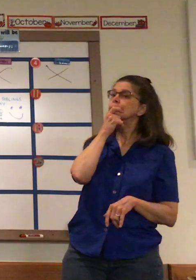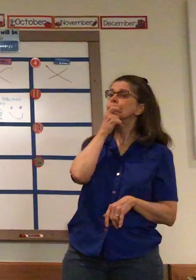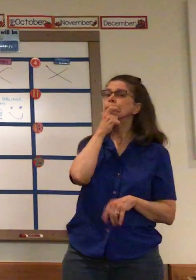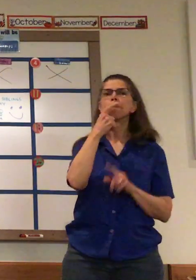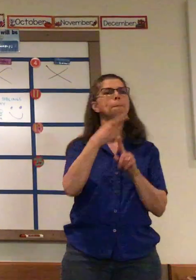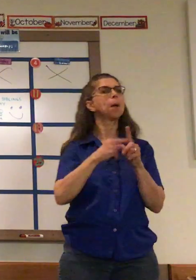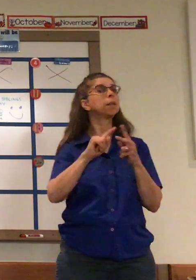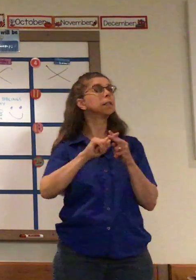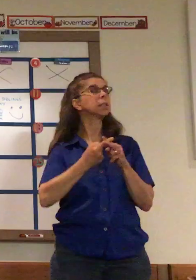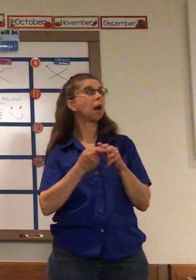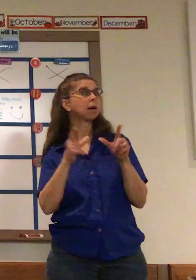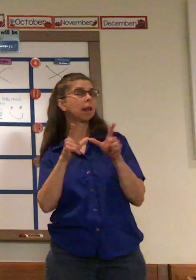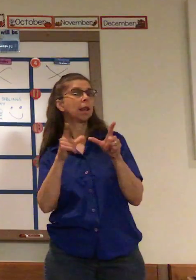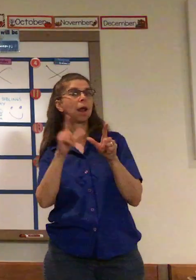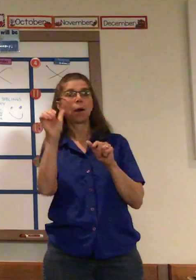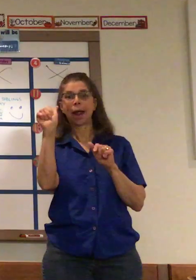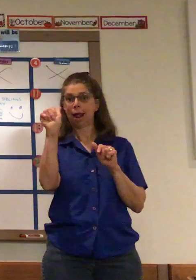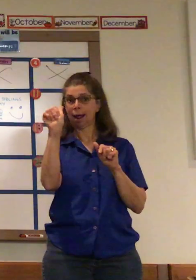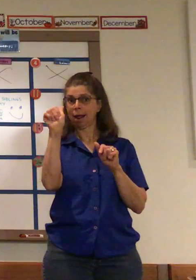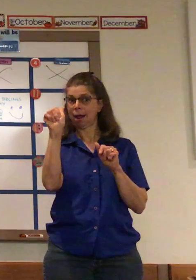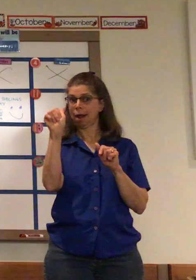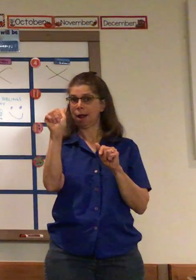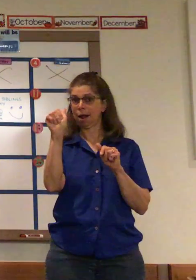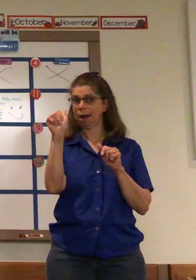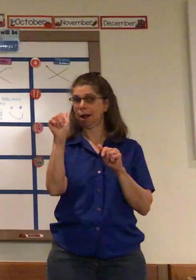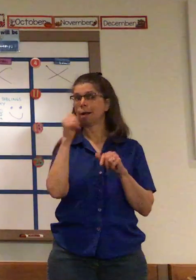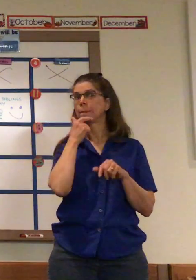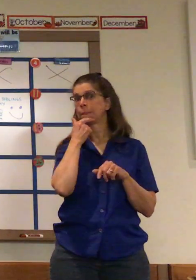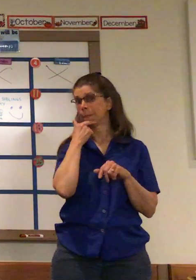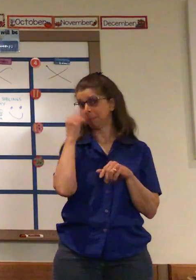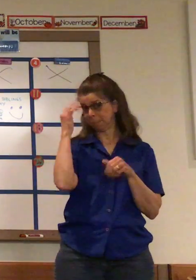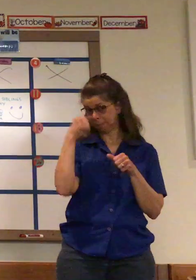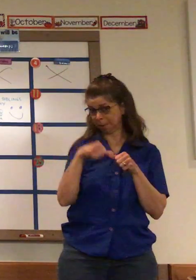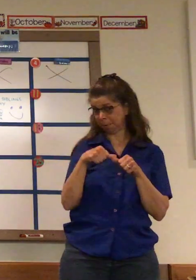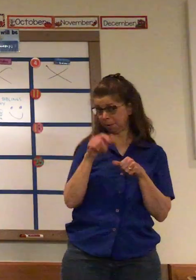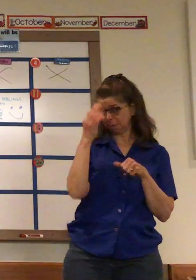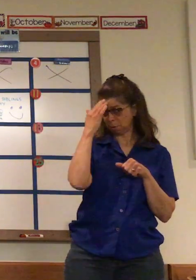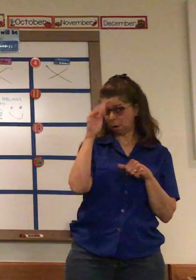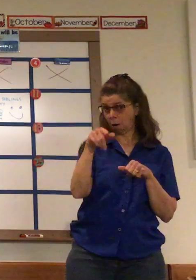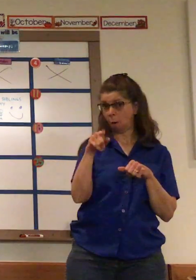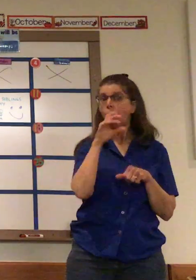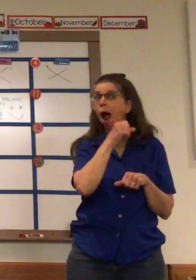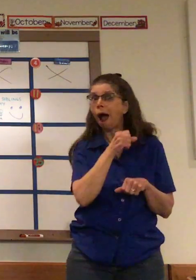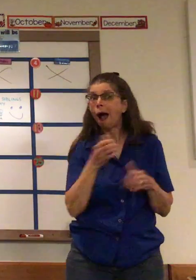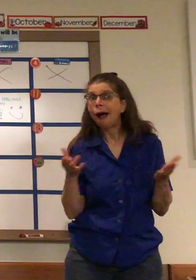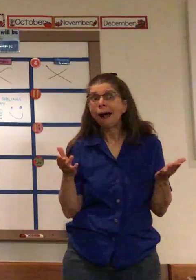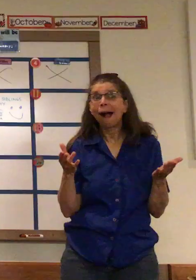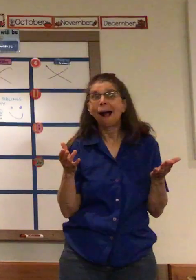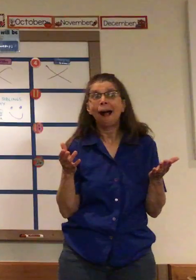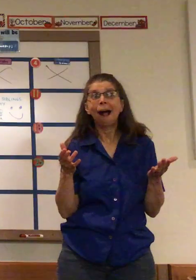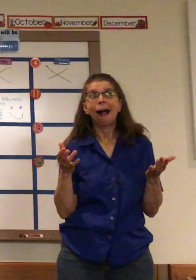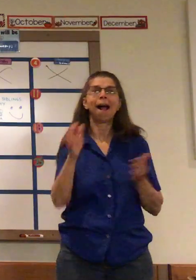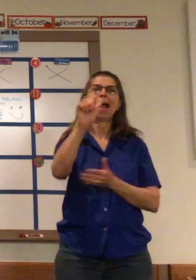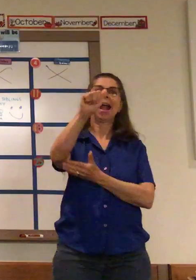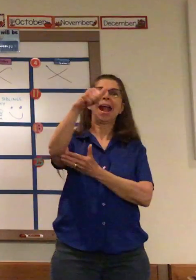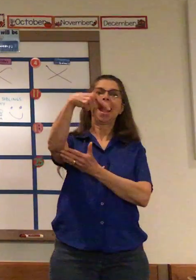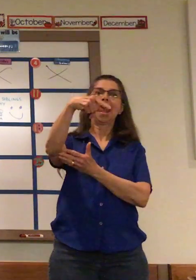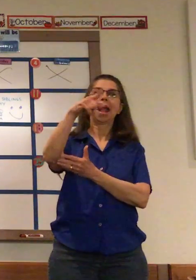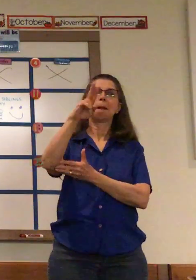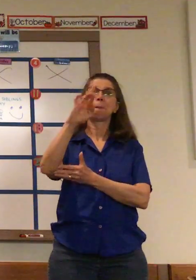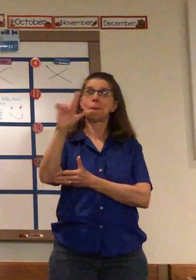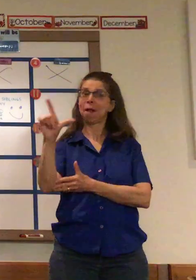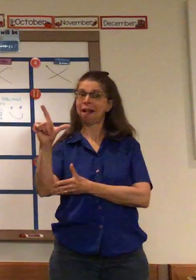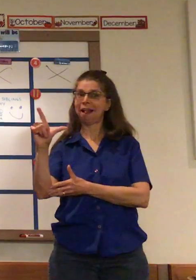The month starts with the letter A. We'll give you a hint. Did you guess it? It is